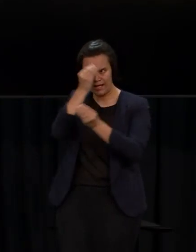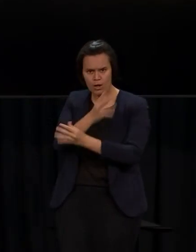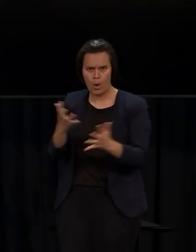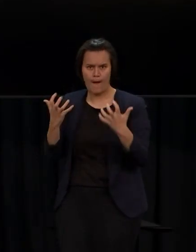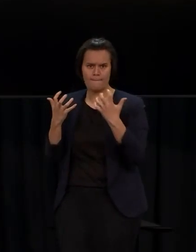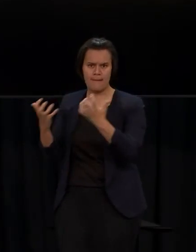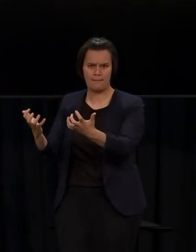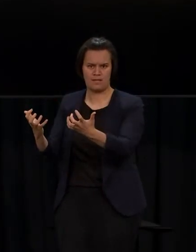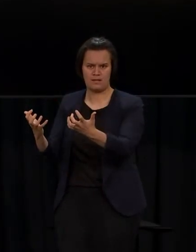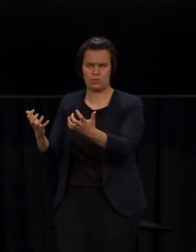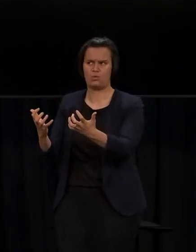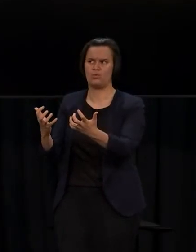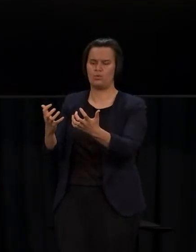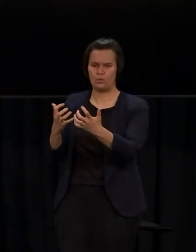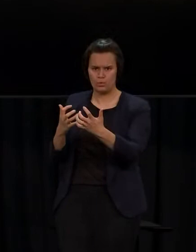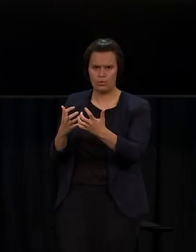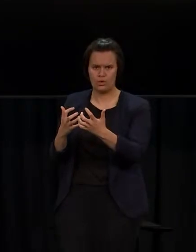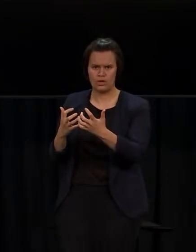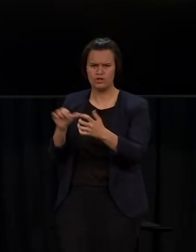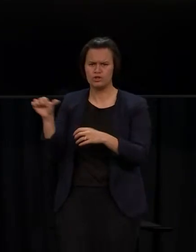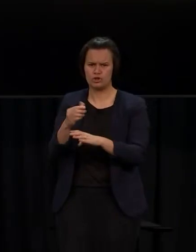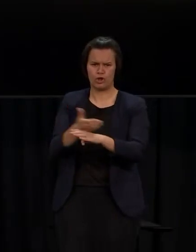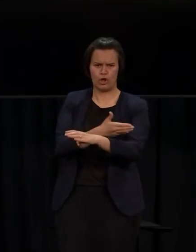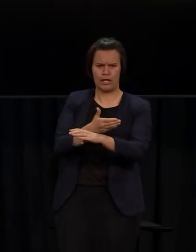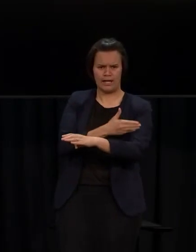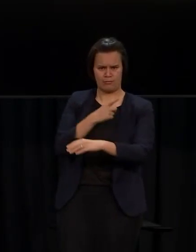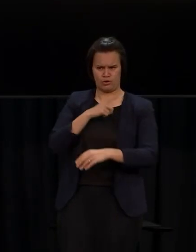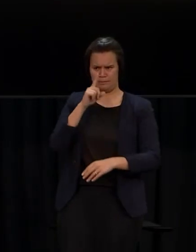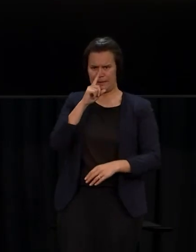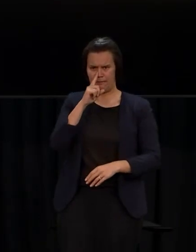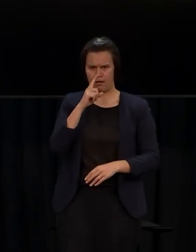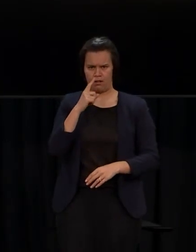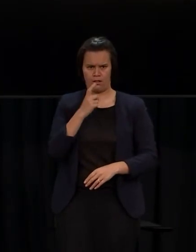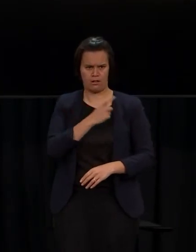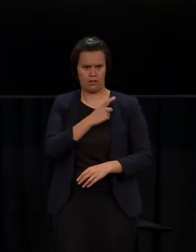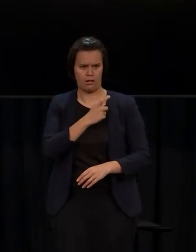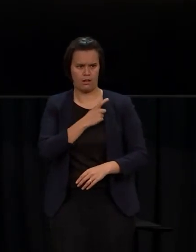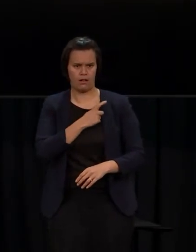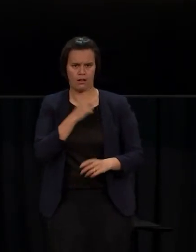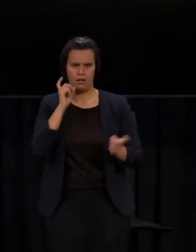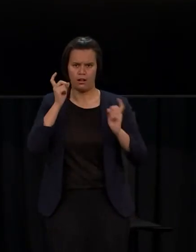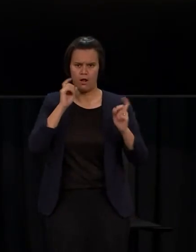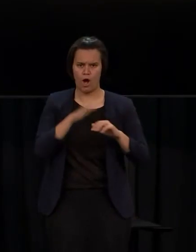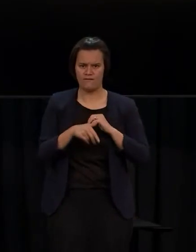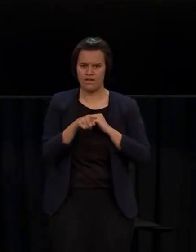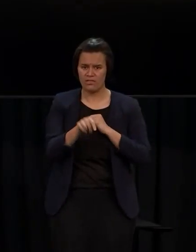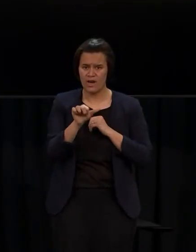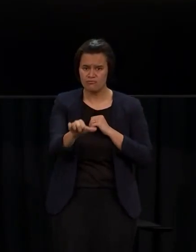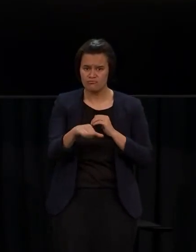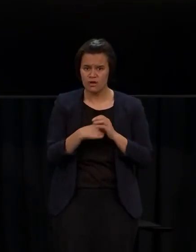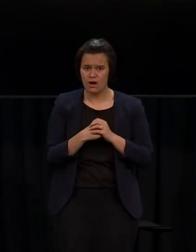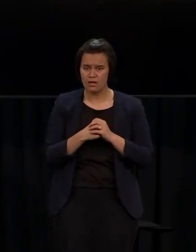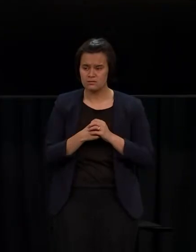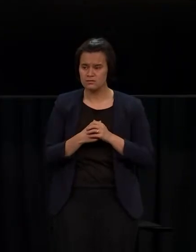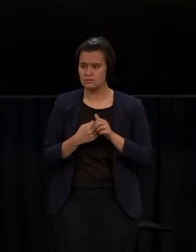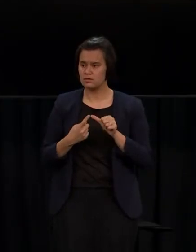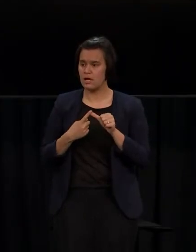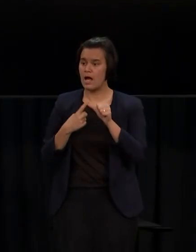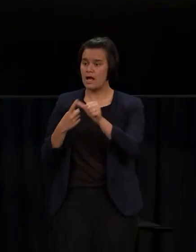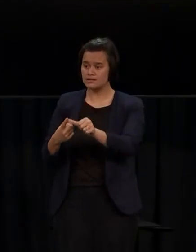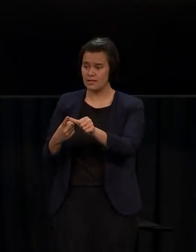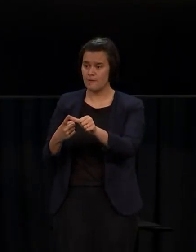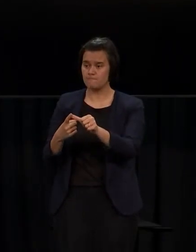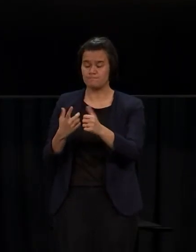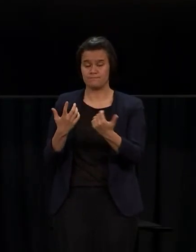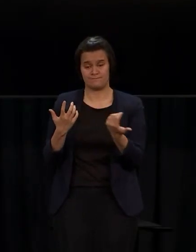it does cause quite a bit of anxiety for people. Equally, of course, the main focus for all of our authorities